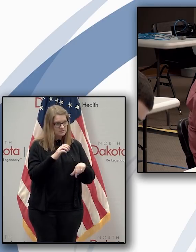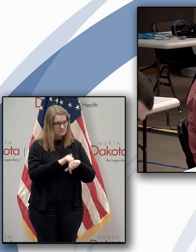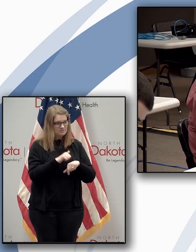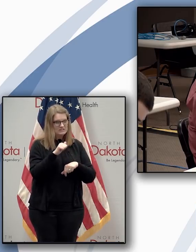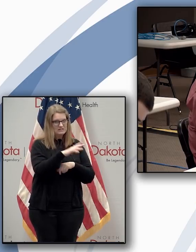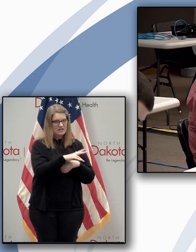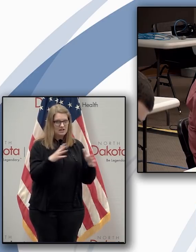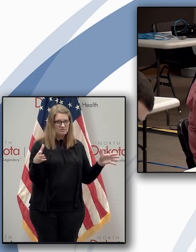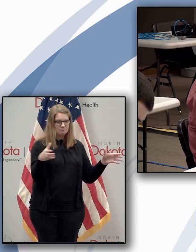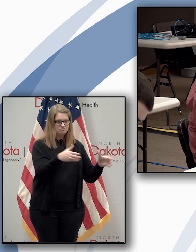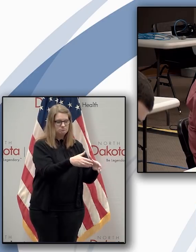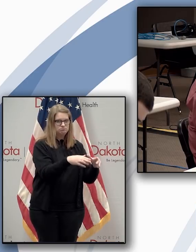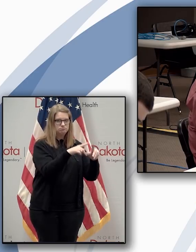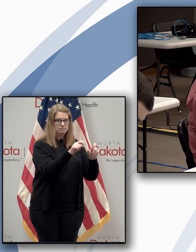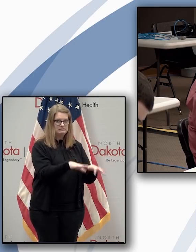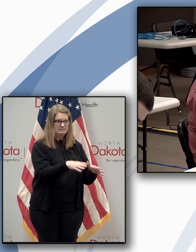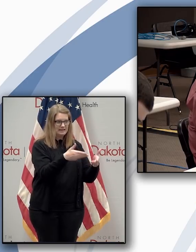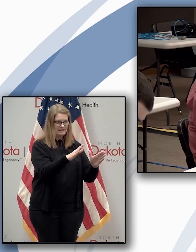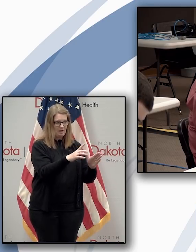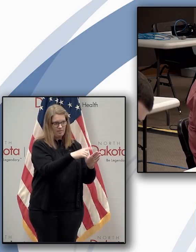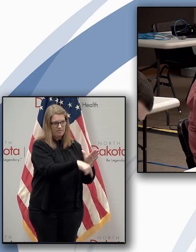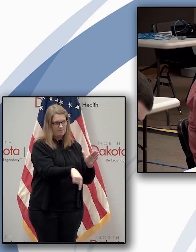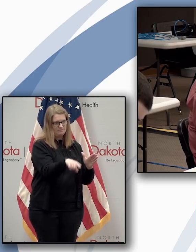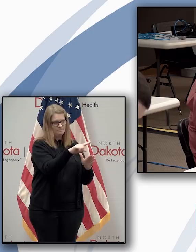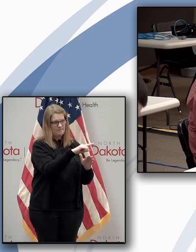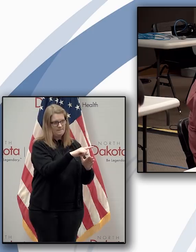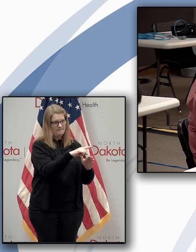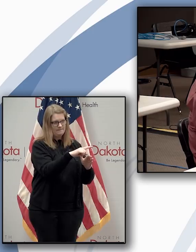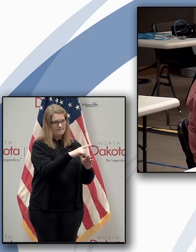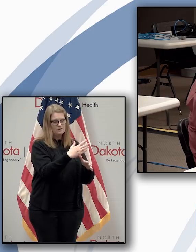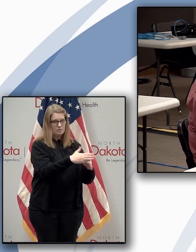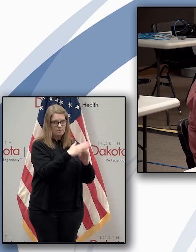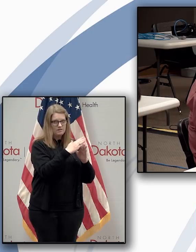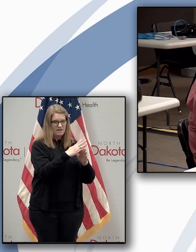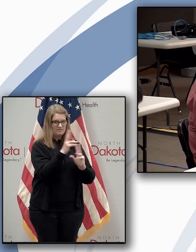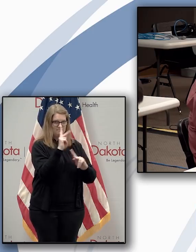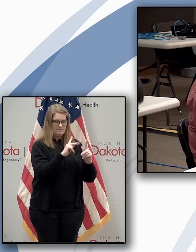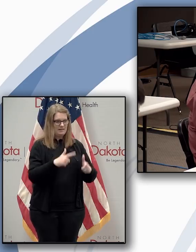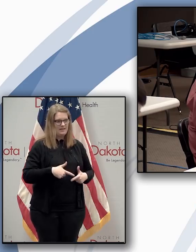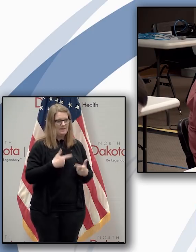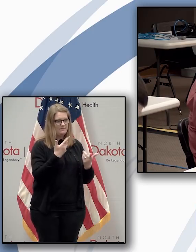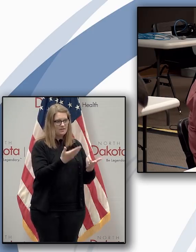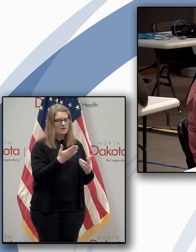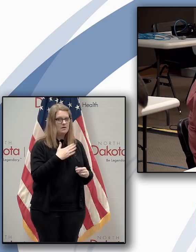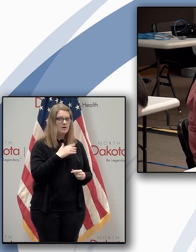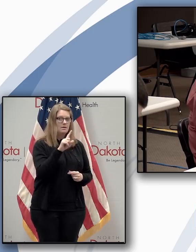testing to allow them to protect their residents. Question,